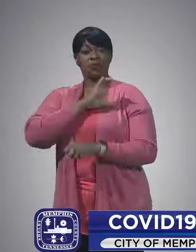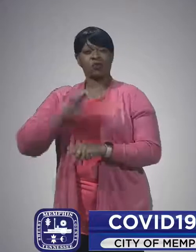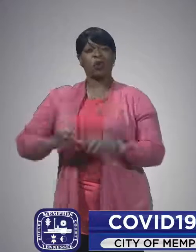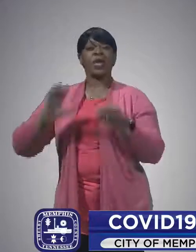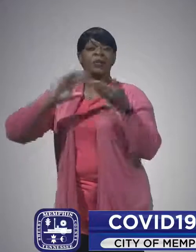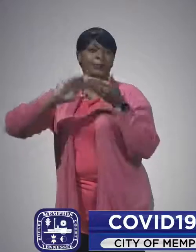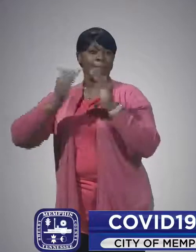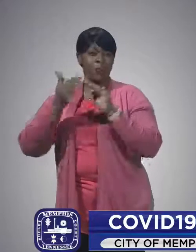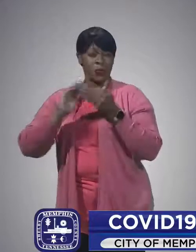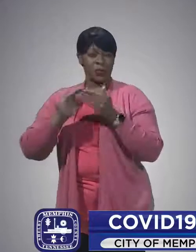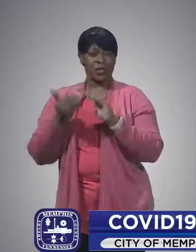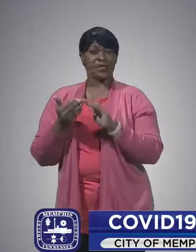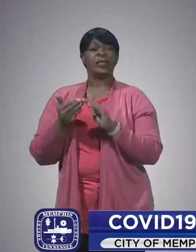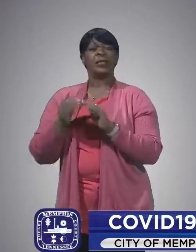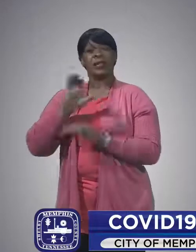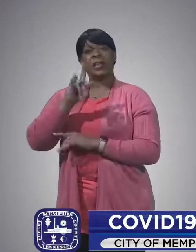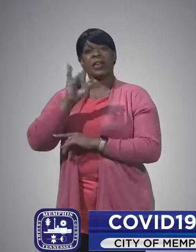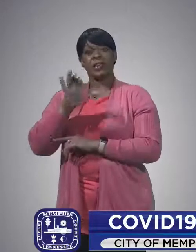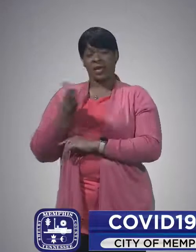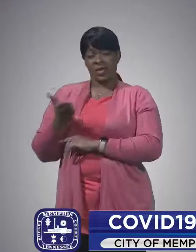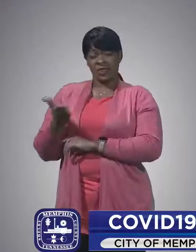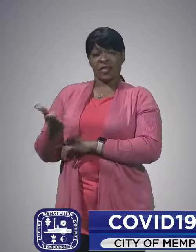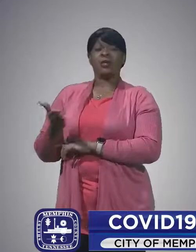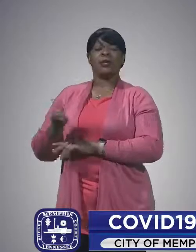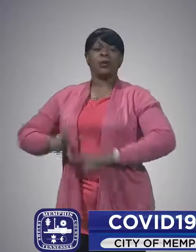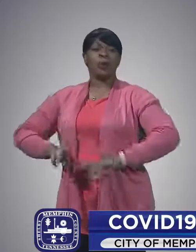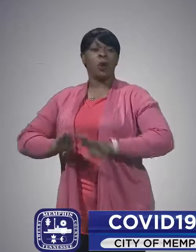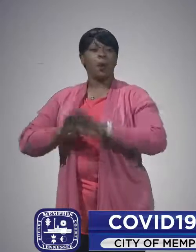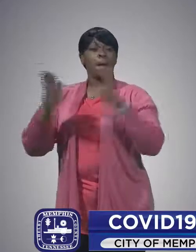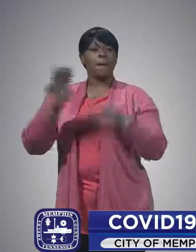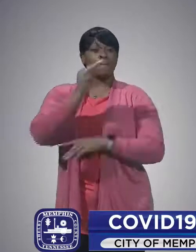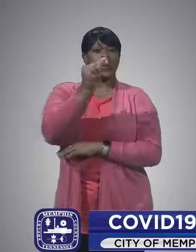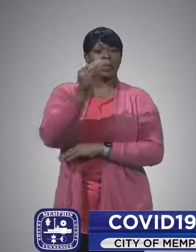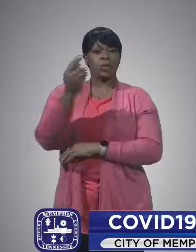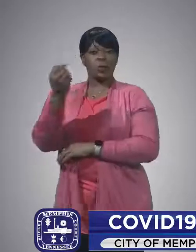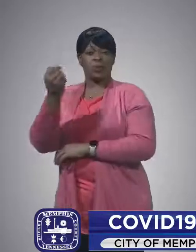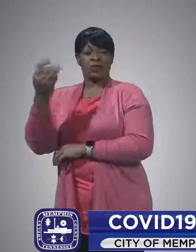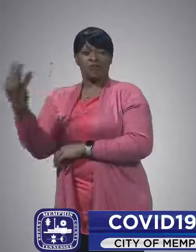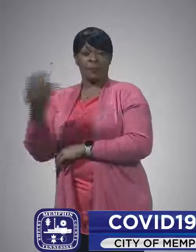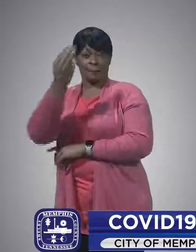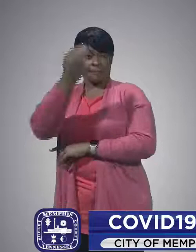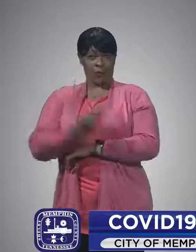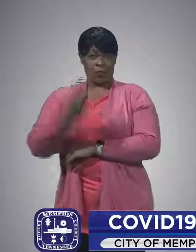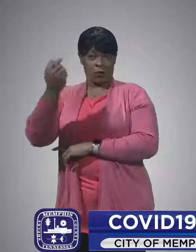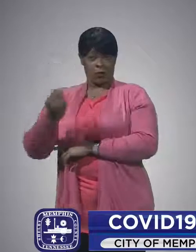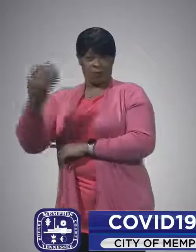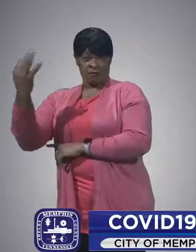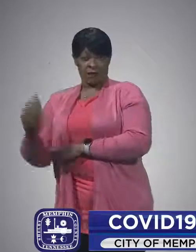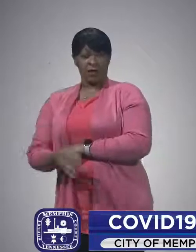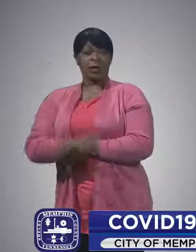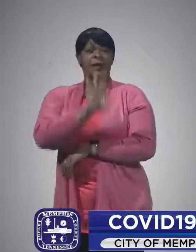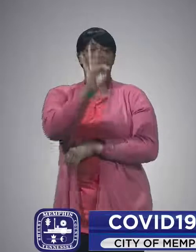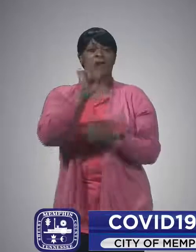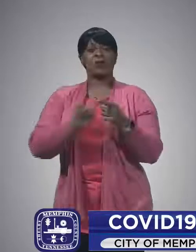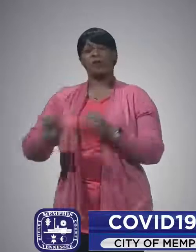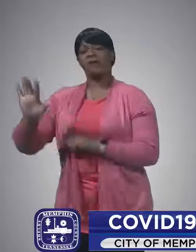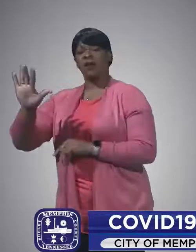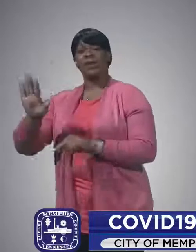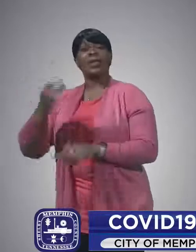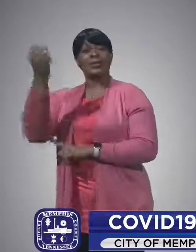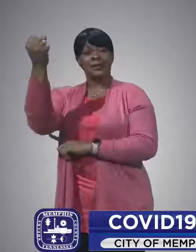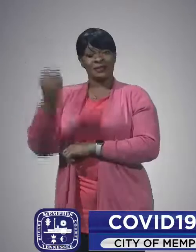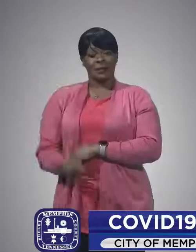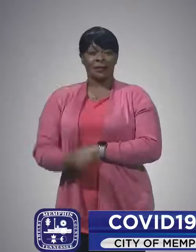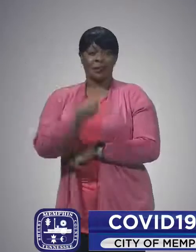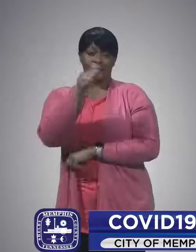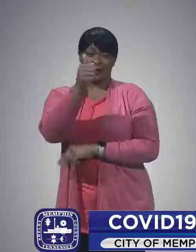Community Clinic there. It's open Monday, Tuesday, and Friday from 9 a.m. to 5 p.m. and it's open on Saturdays